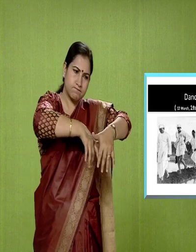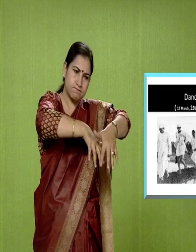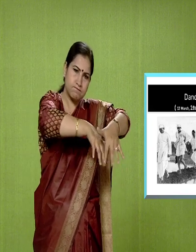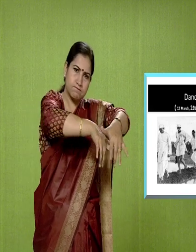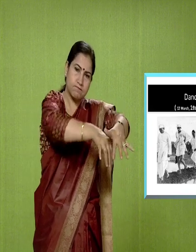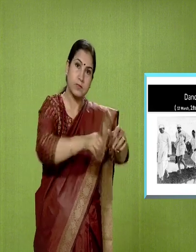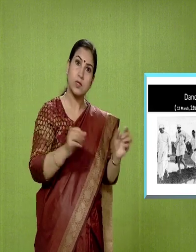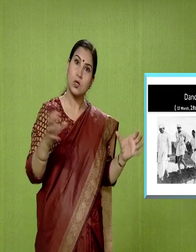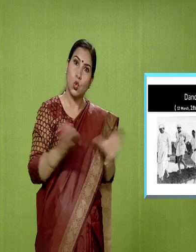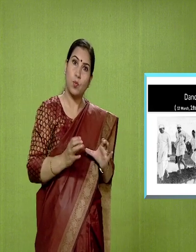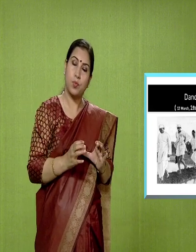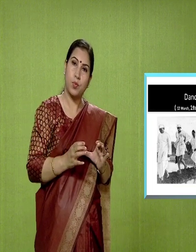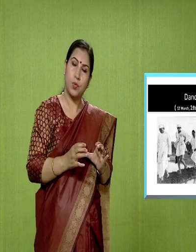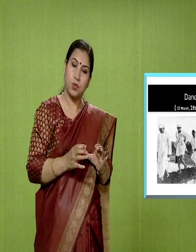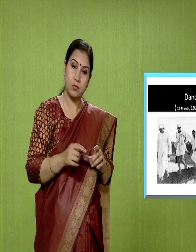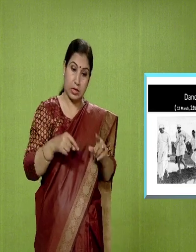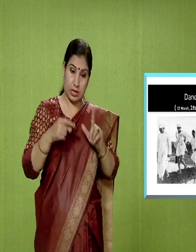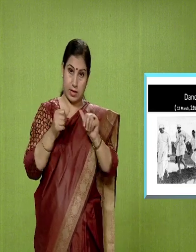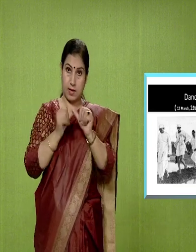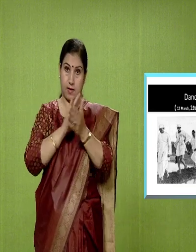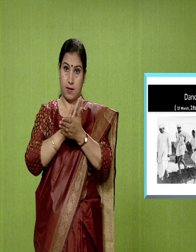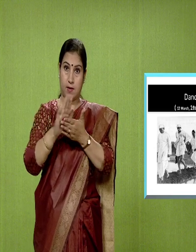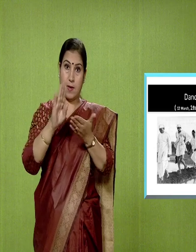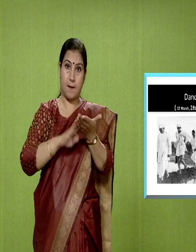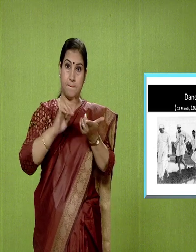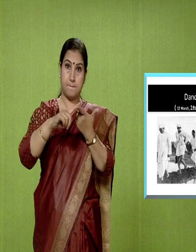Ahmedabad to Dandi.